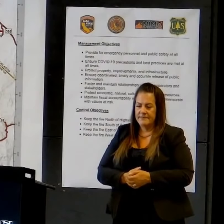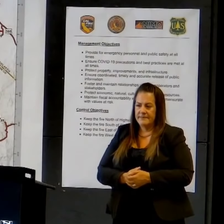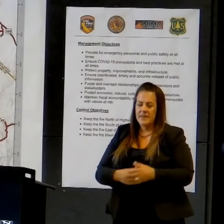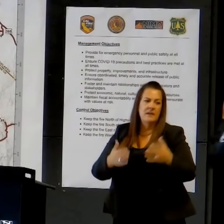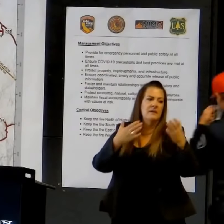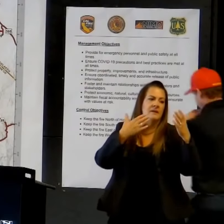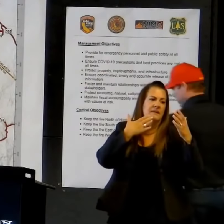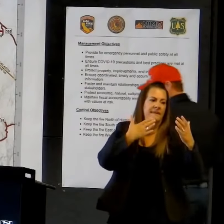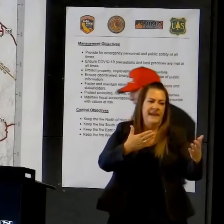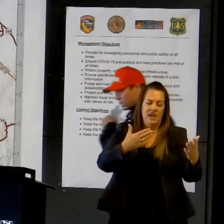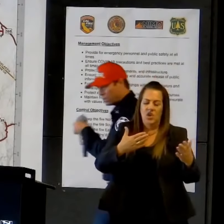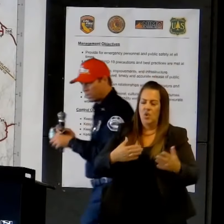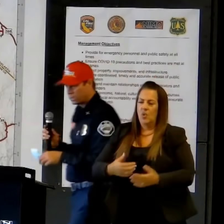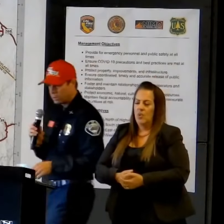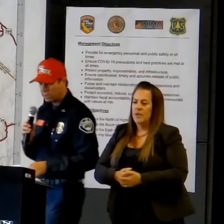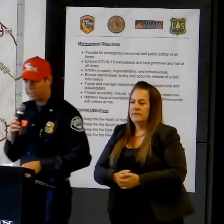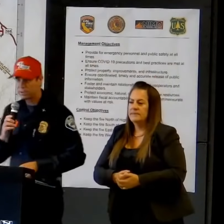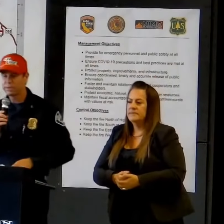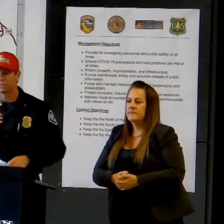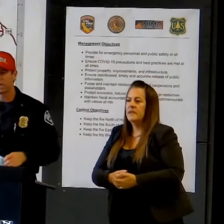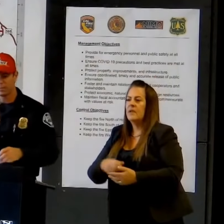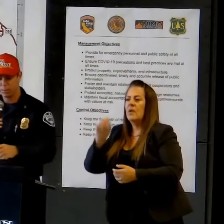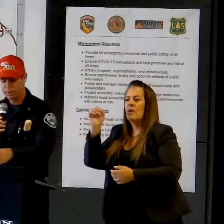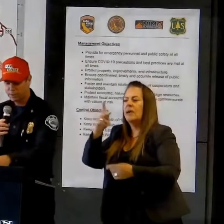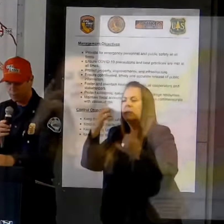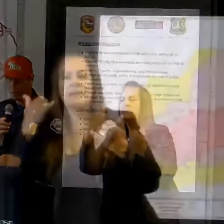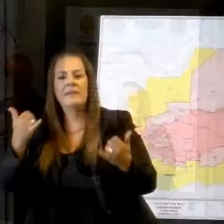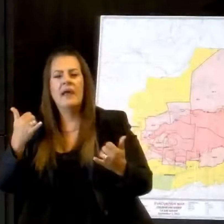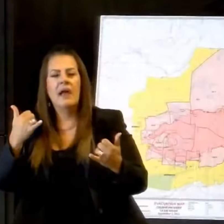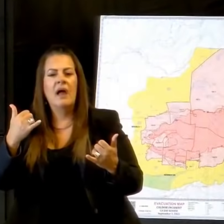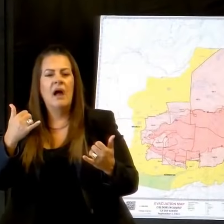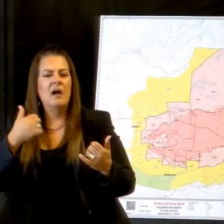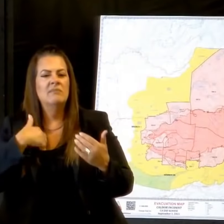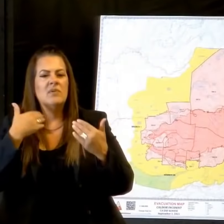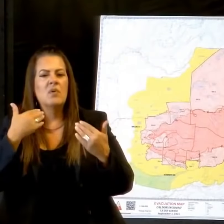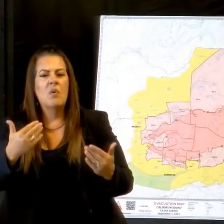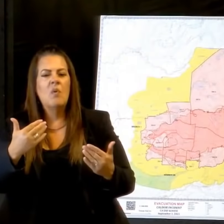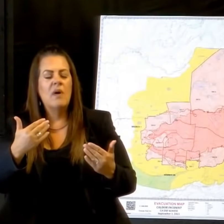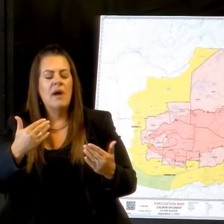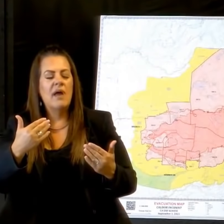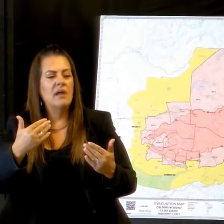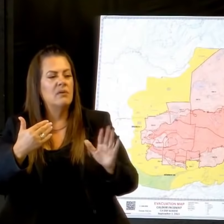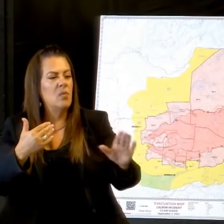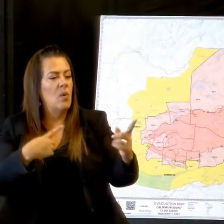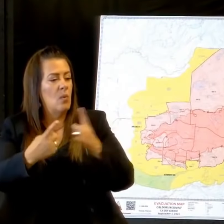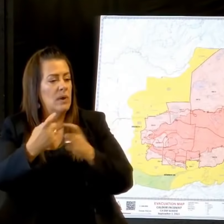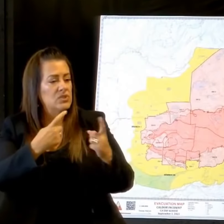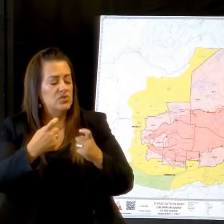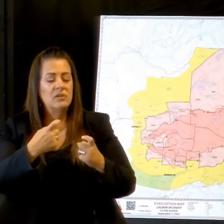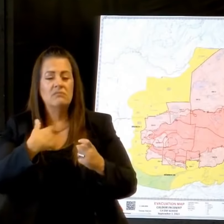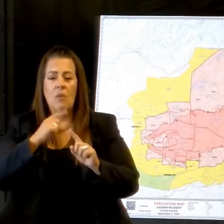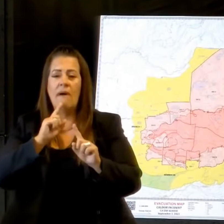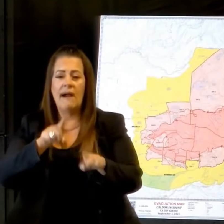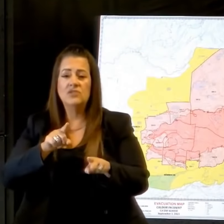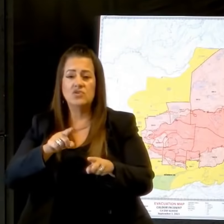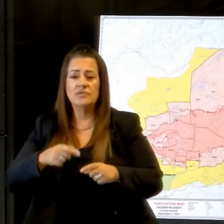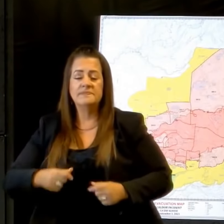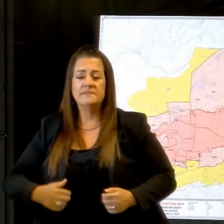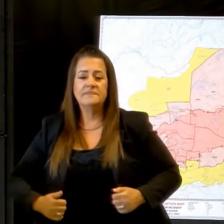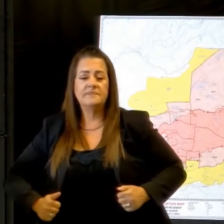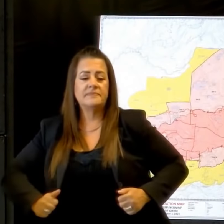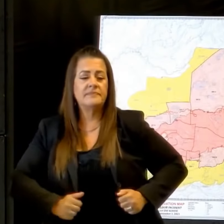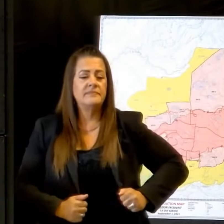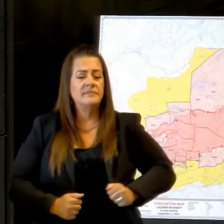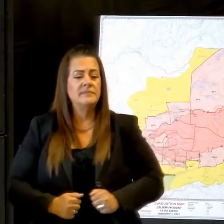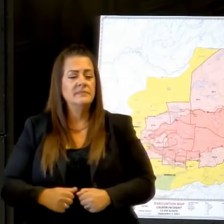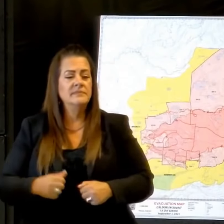Thank you very much, Officer Lee. Okay, so this time we're going to do questions and answers. It looks like operationally and law enforcement centric today.